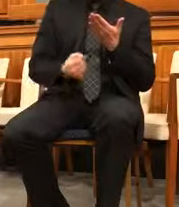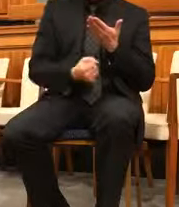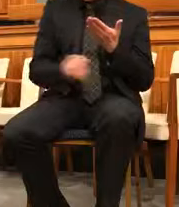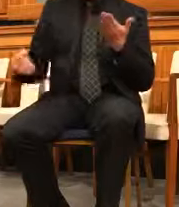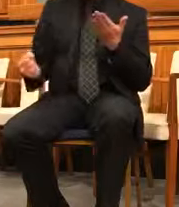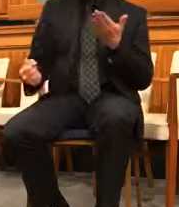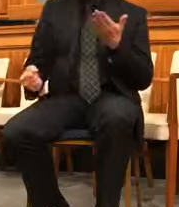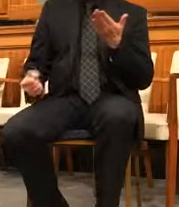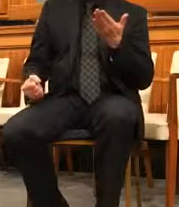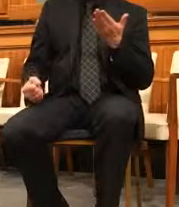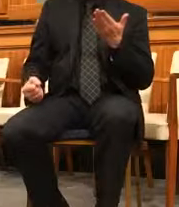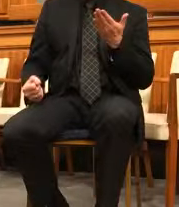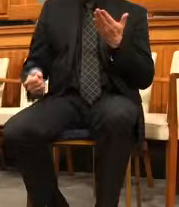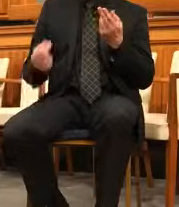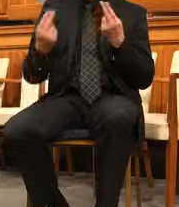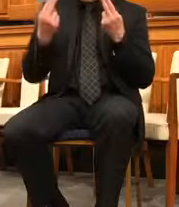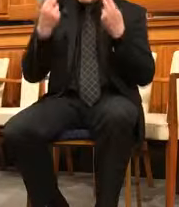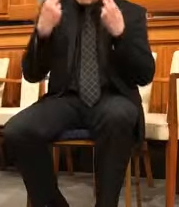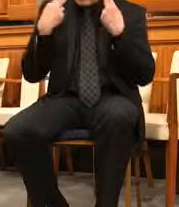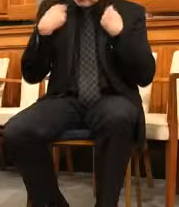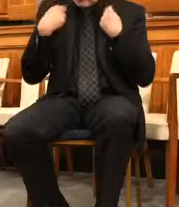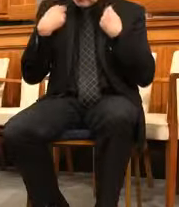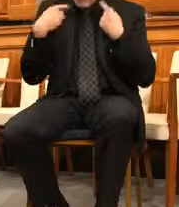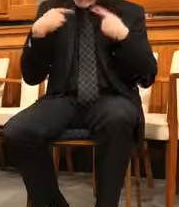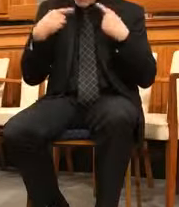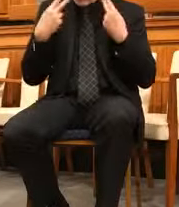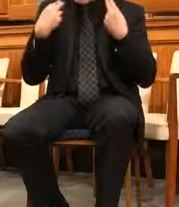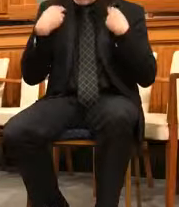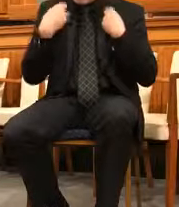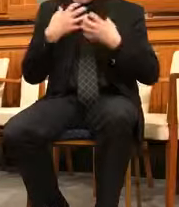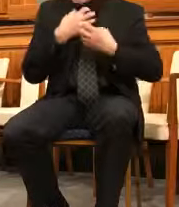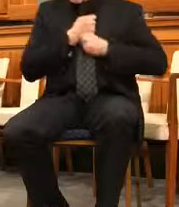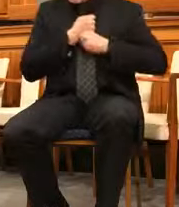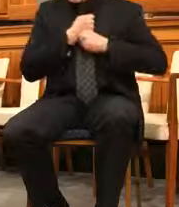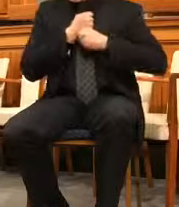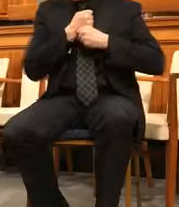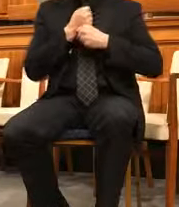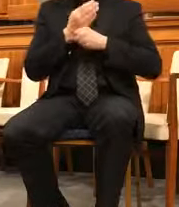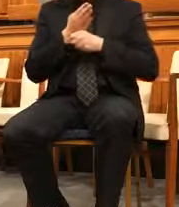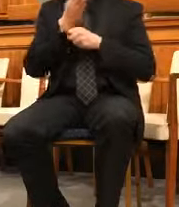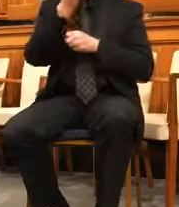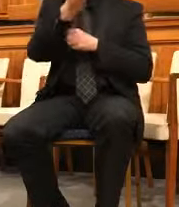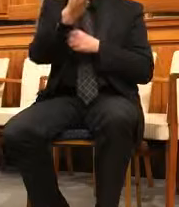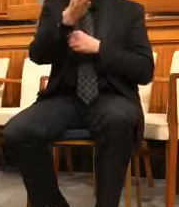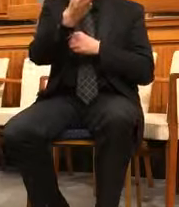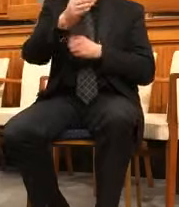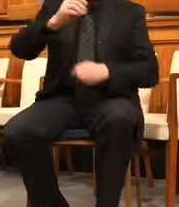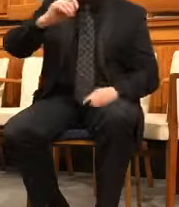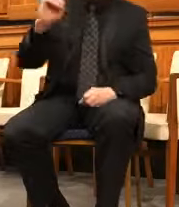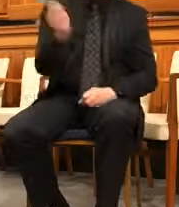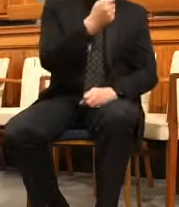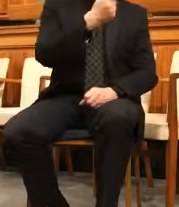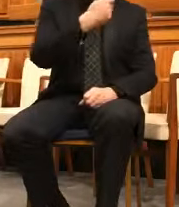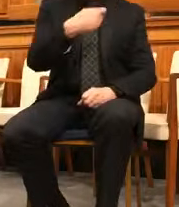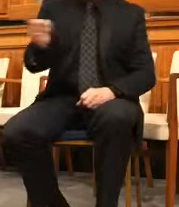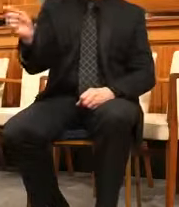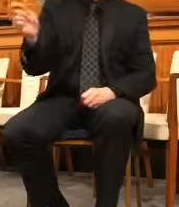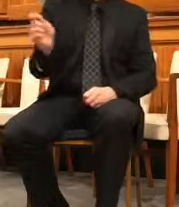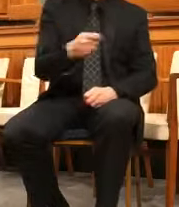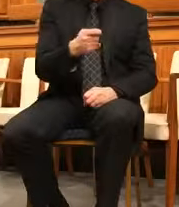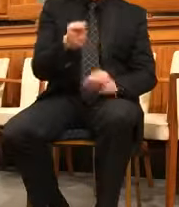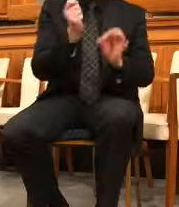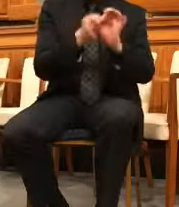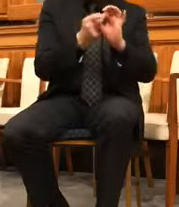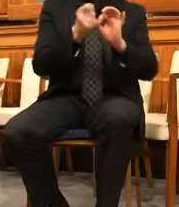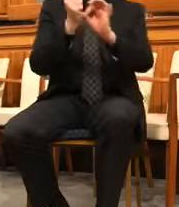himself to be taken and cruelly mistreated and flogged and nailed to a